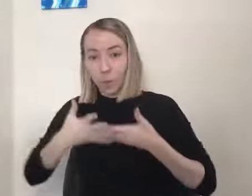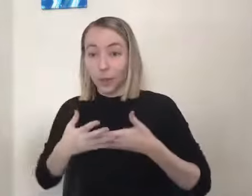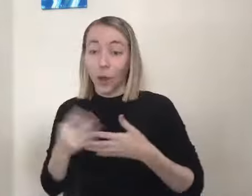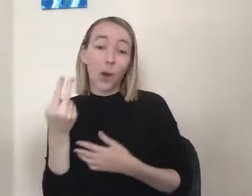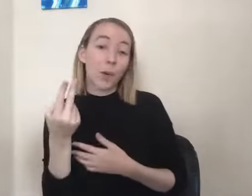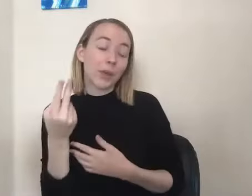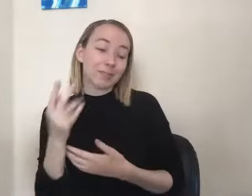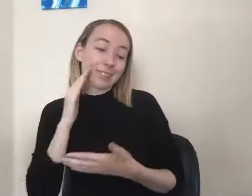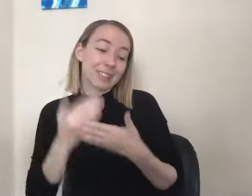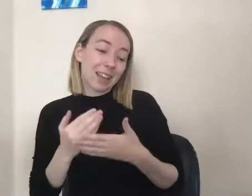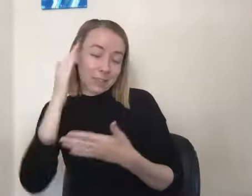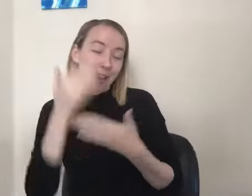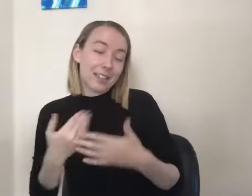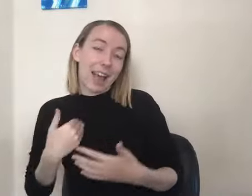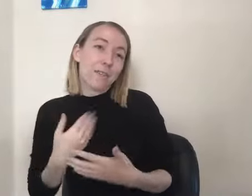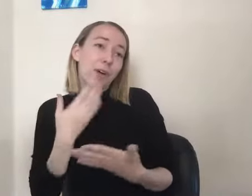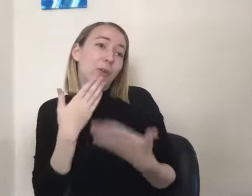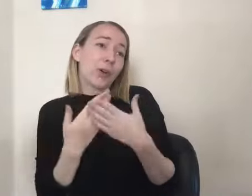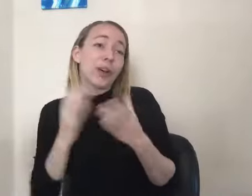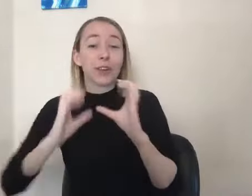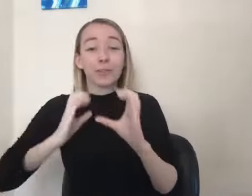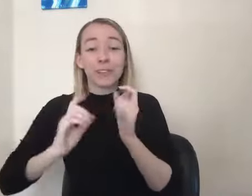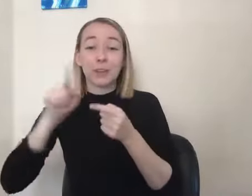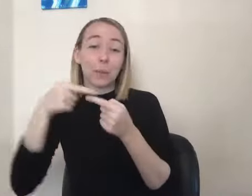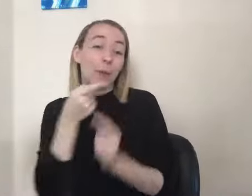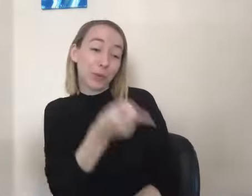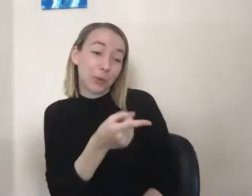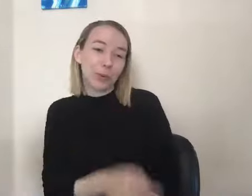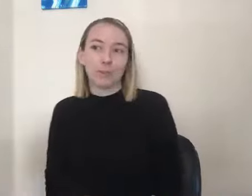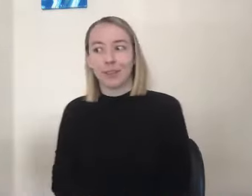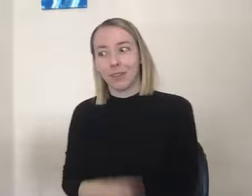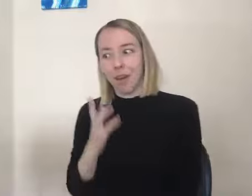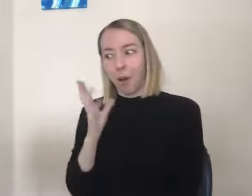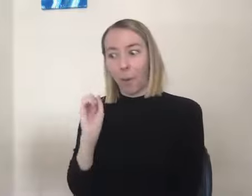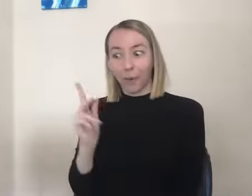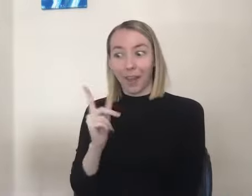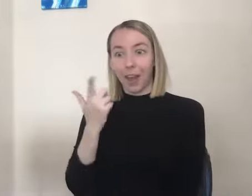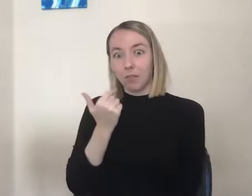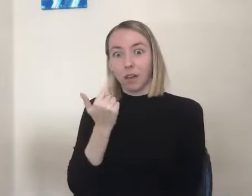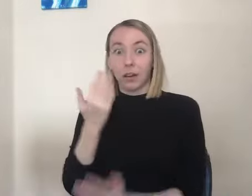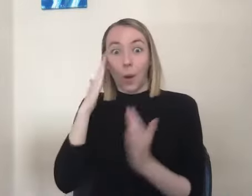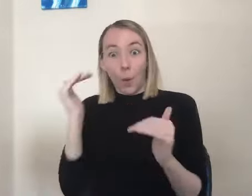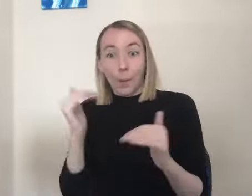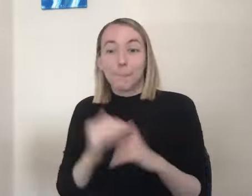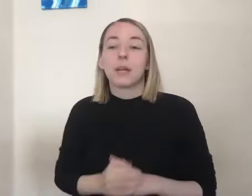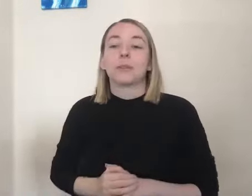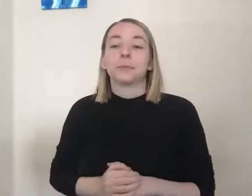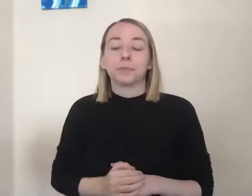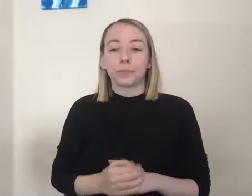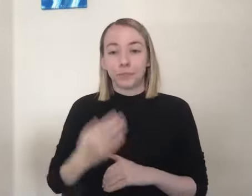when I came back, my husband says to me, James and I had a good talk about you. And I thought, oh, that must have been a barrel of